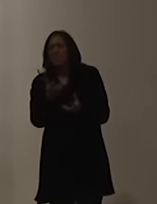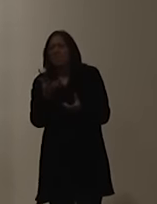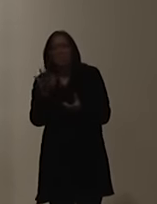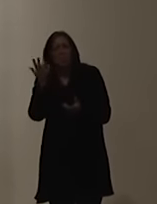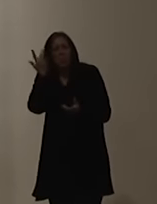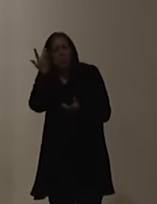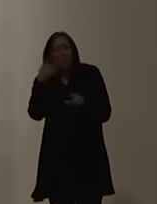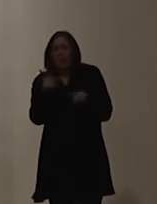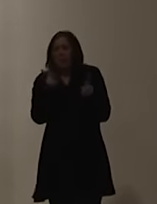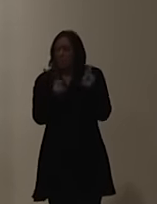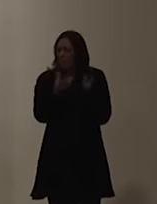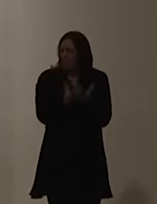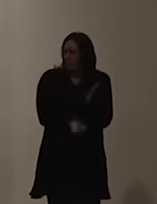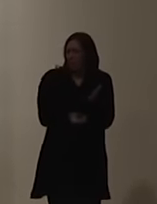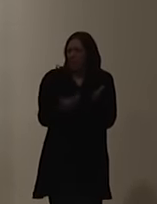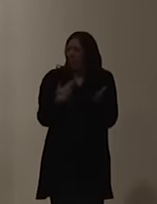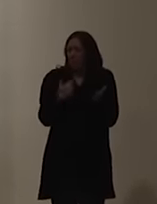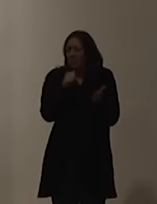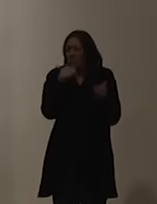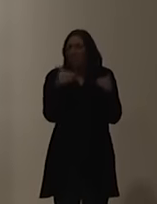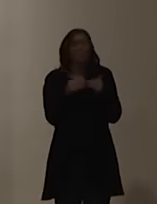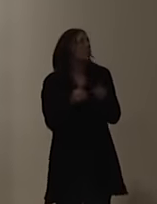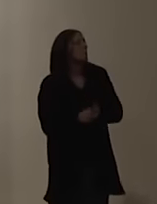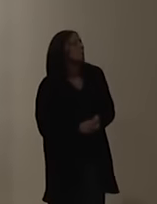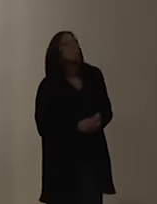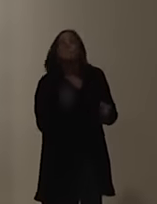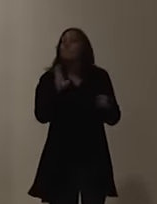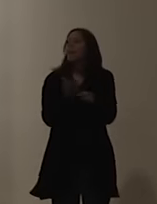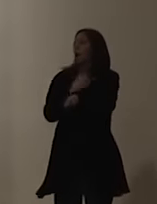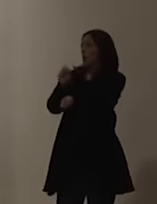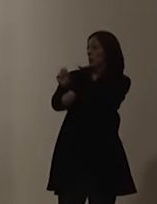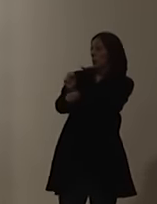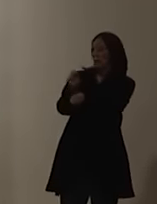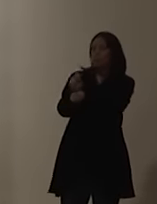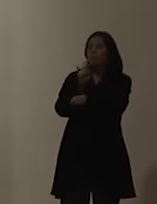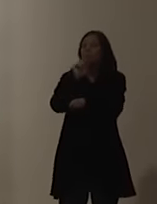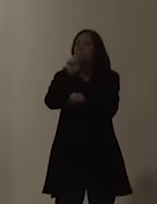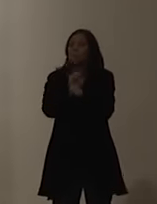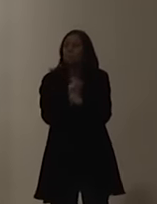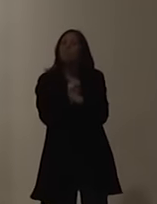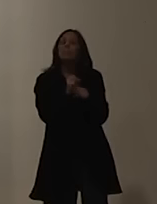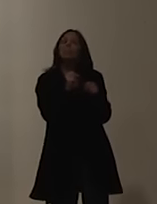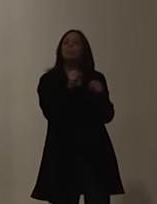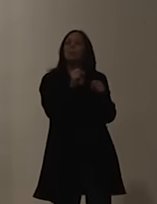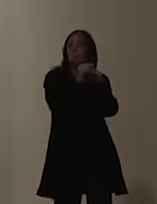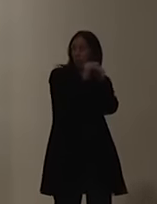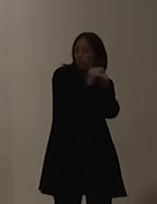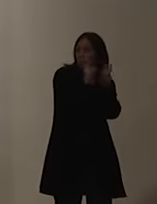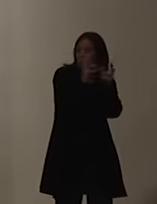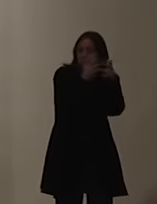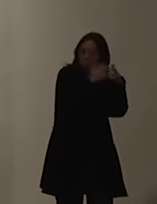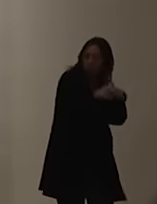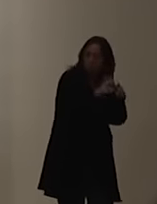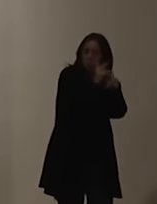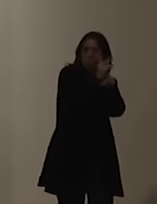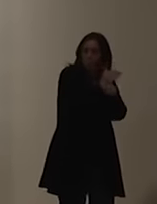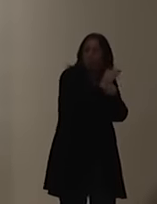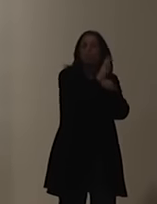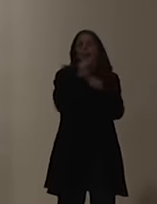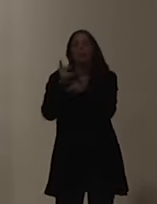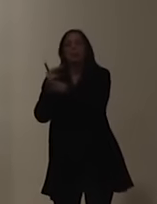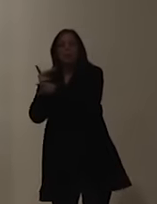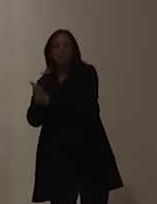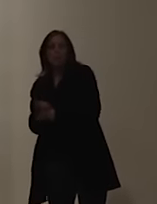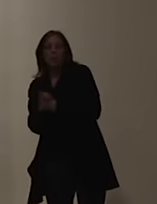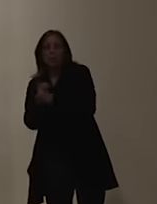the task is really to integrate prevention and care, and that requires a lot of people. And a lot of people were marshaled, and I'm not saying people